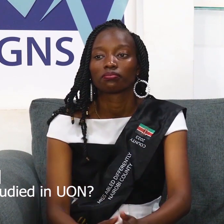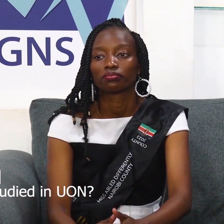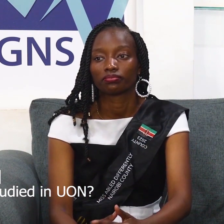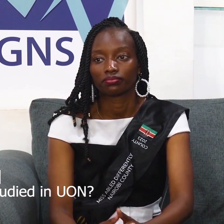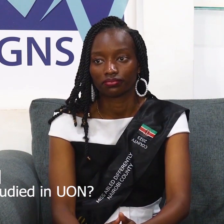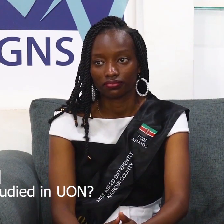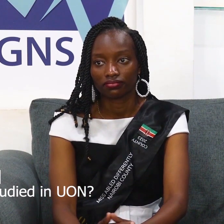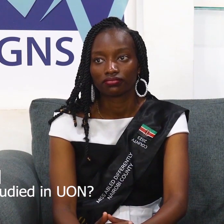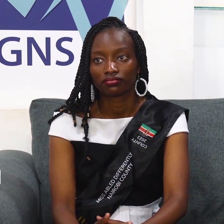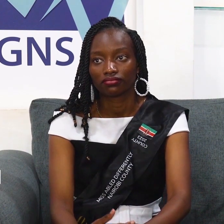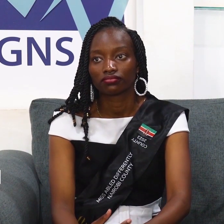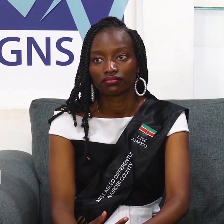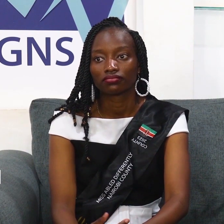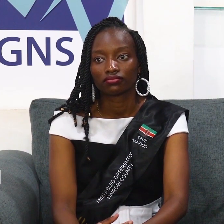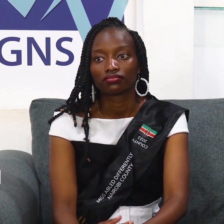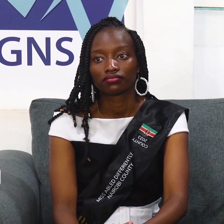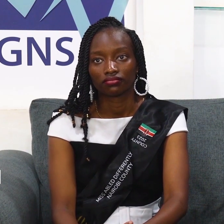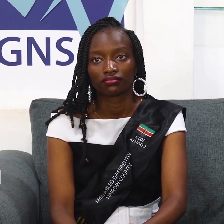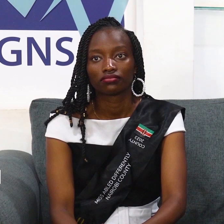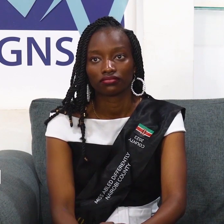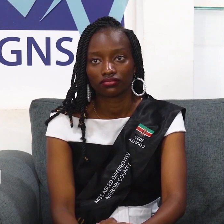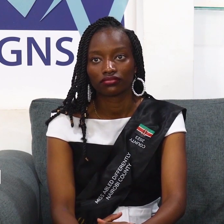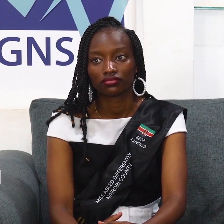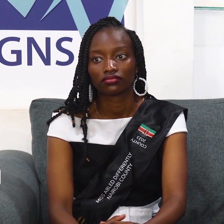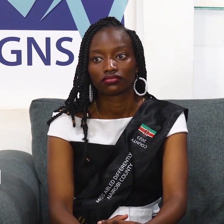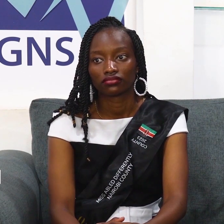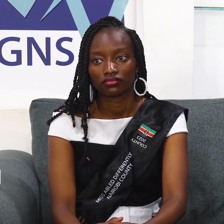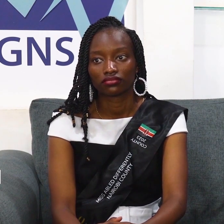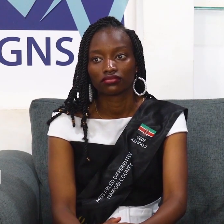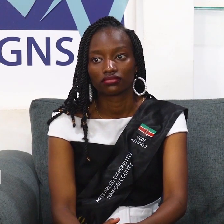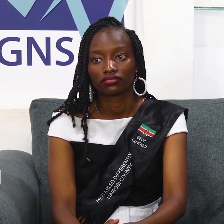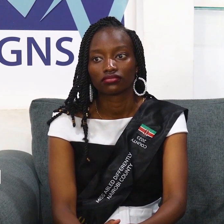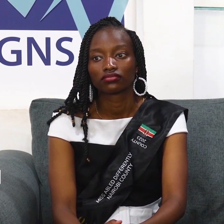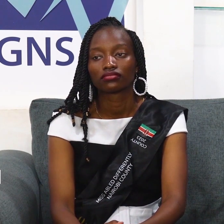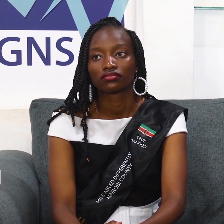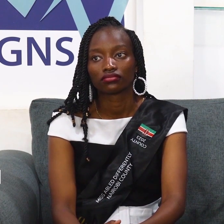It was the first time going to University of Nairobi for competition, the venue of the event.